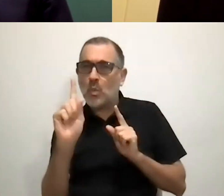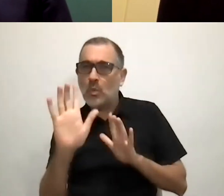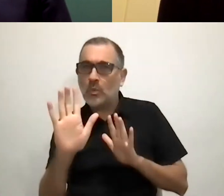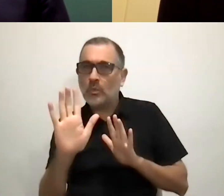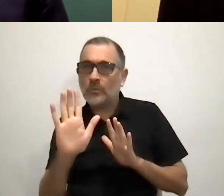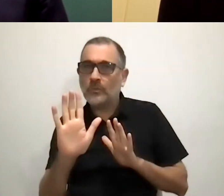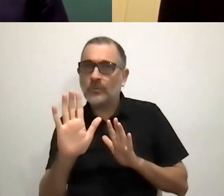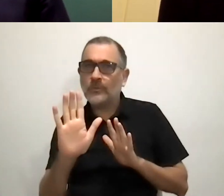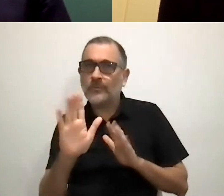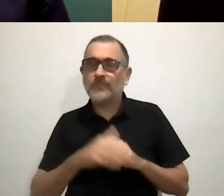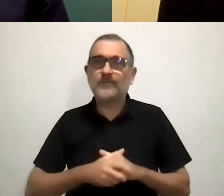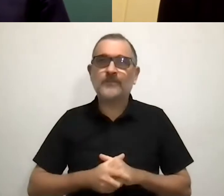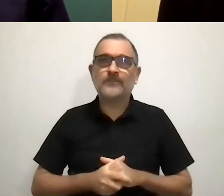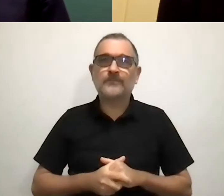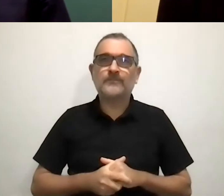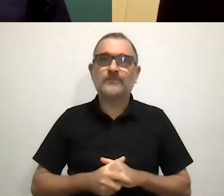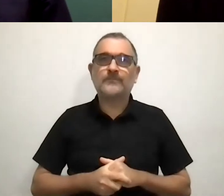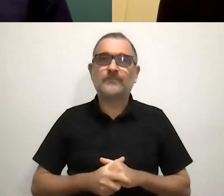screen.